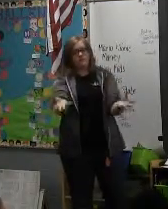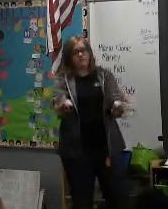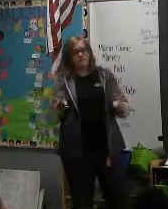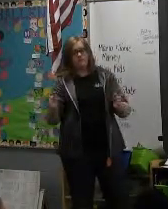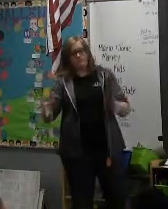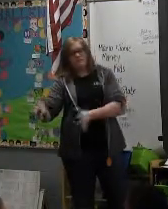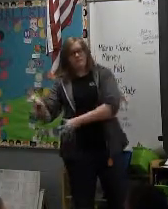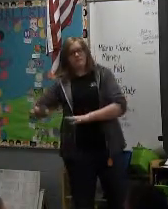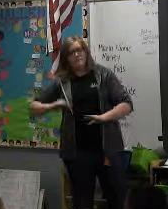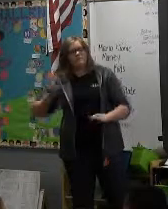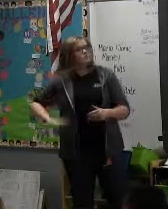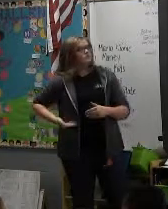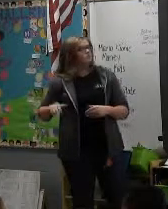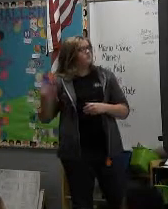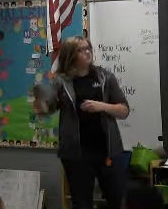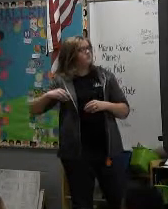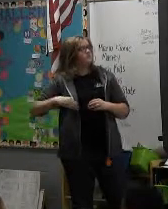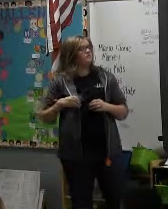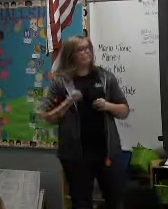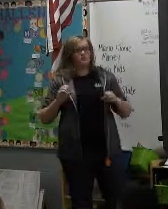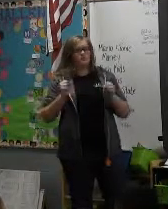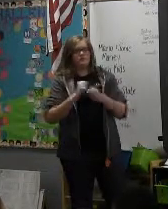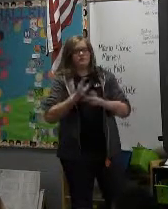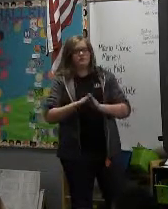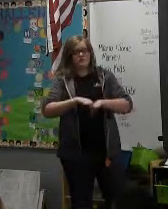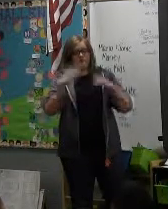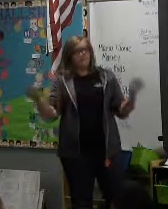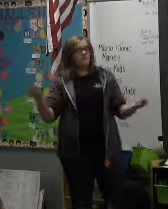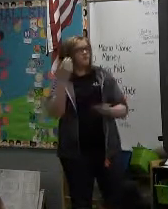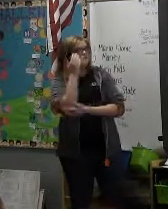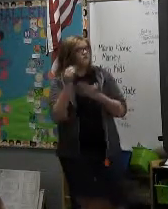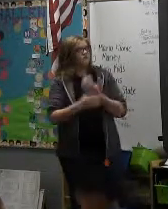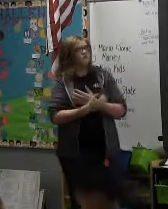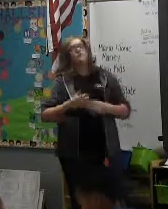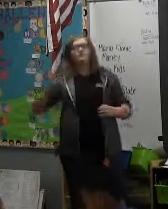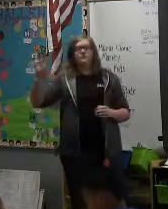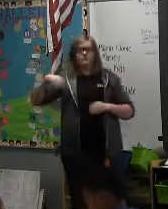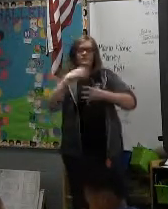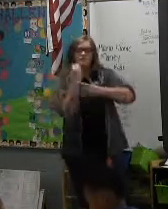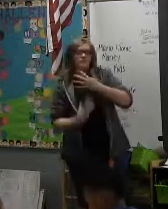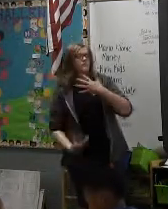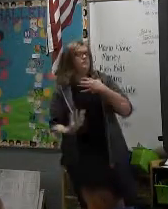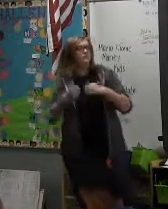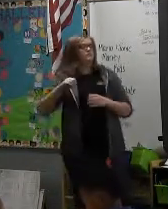accepted that he wasn't meant to work in the circus like the rest of his family.